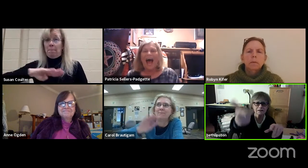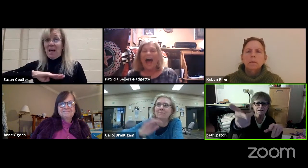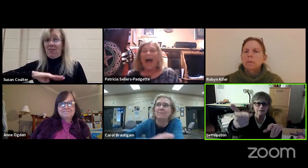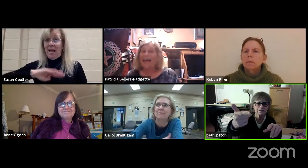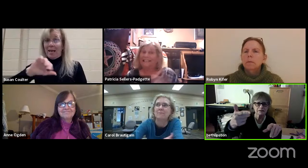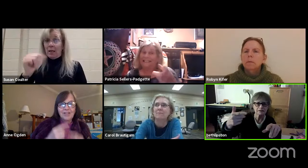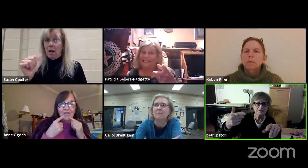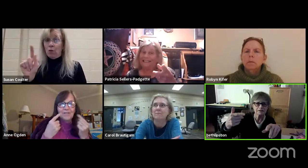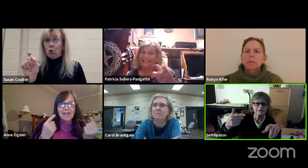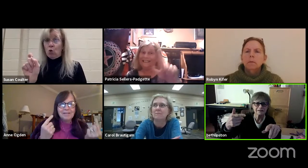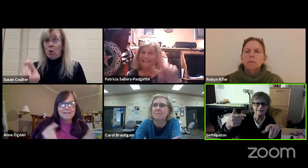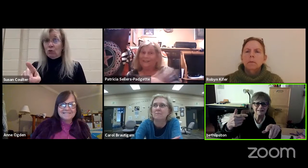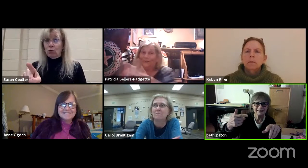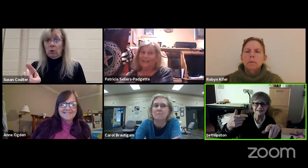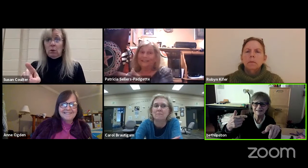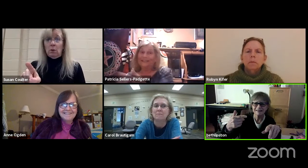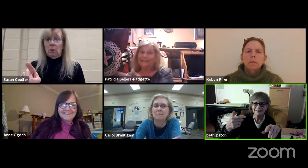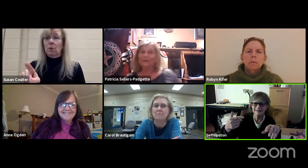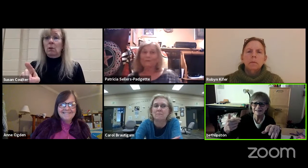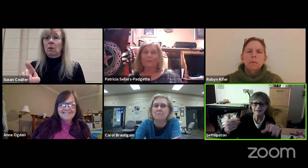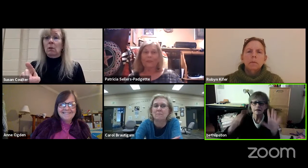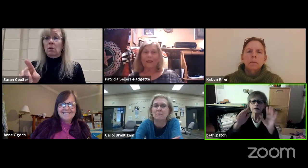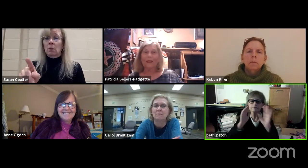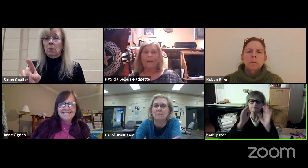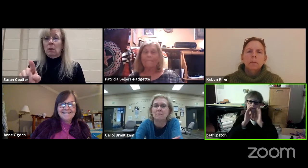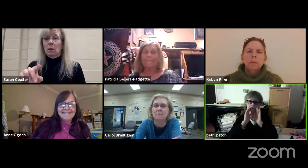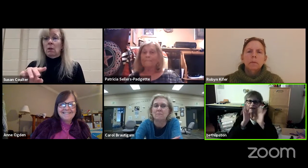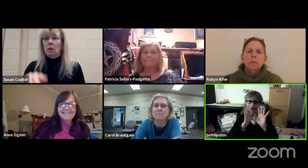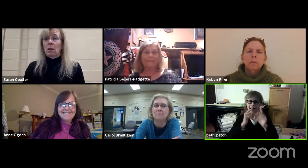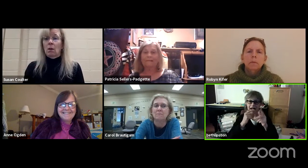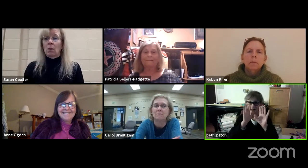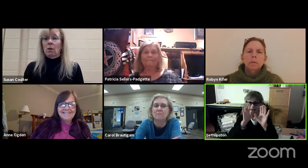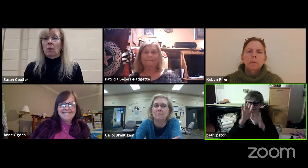But Beth had another question.